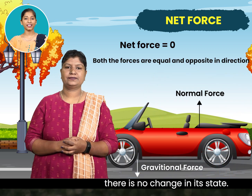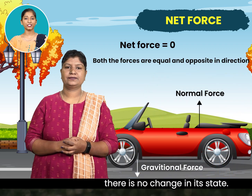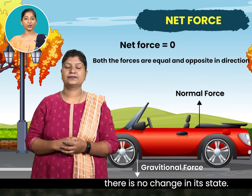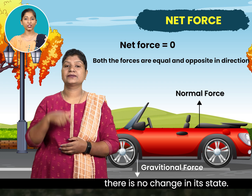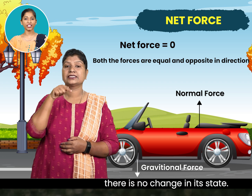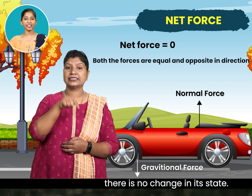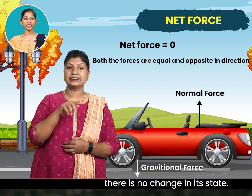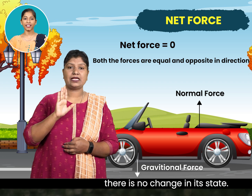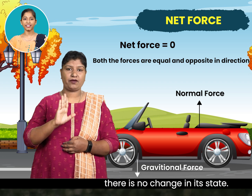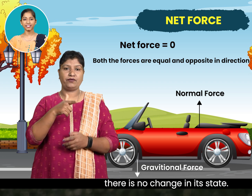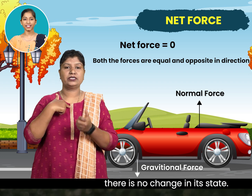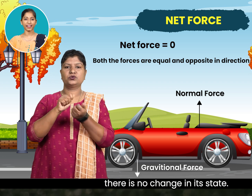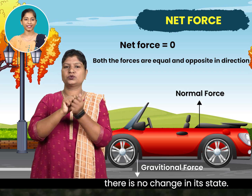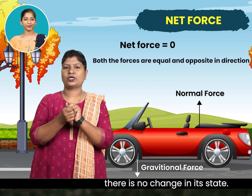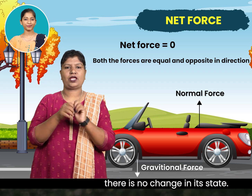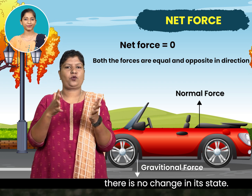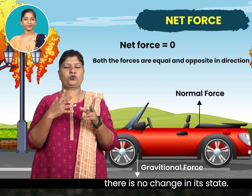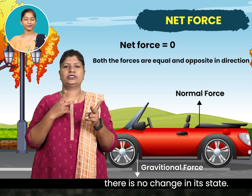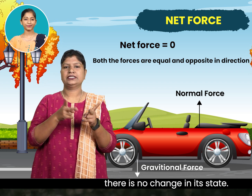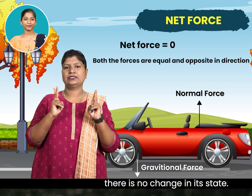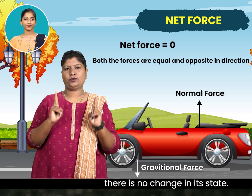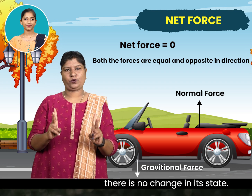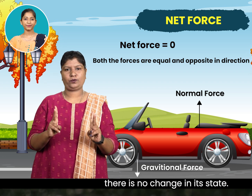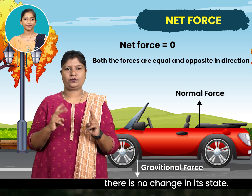Hence, there is no change in its state.